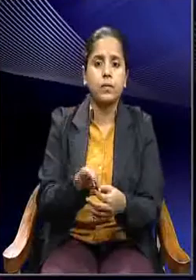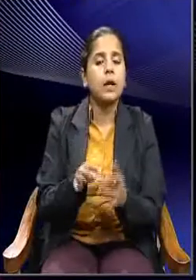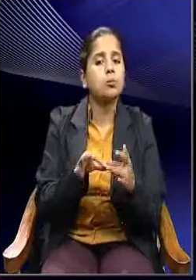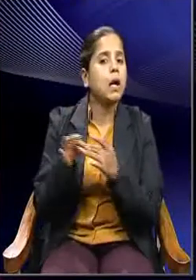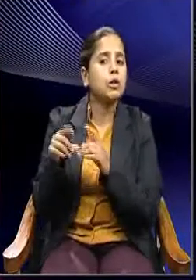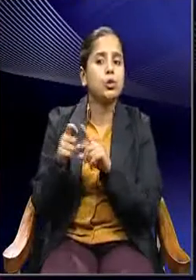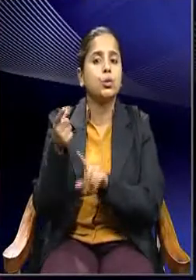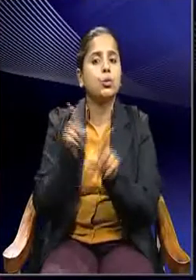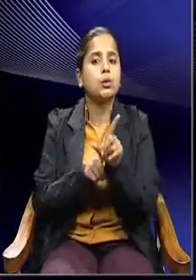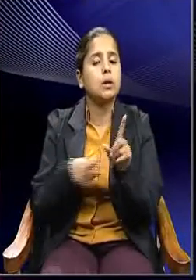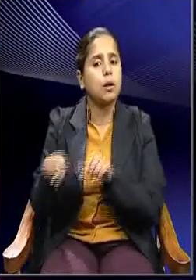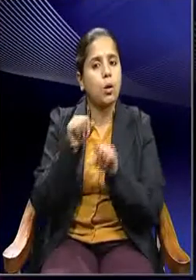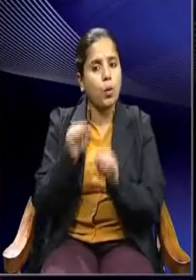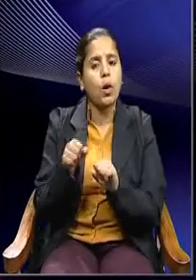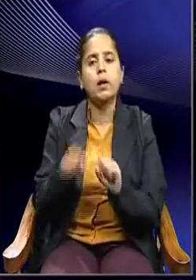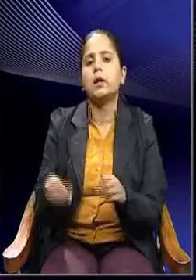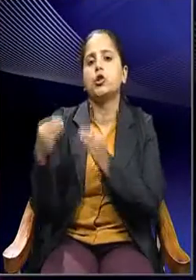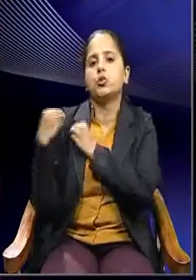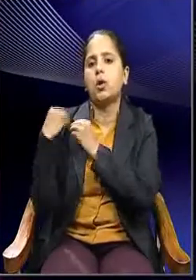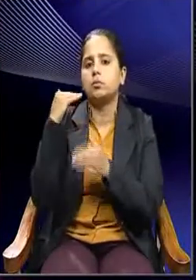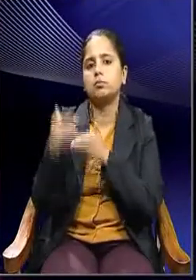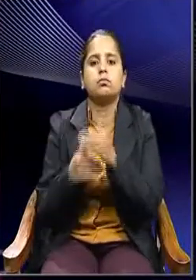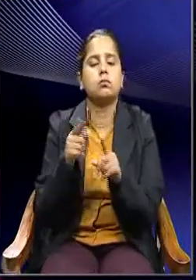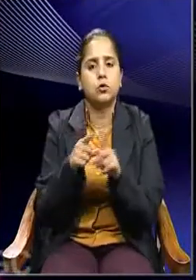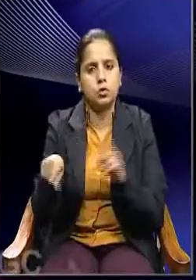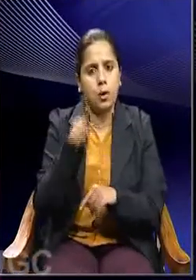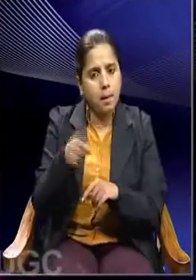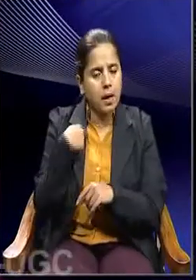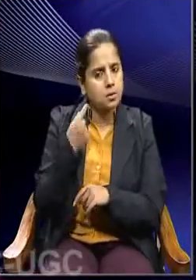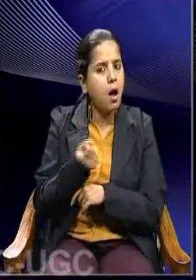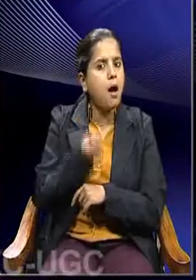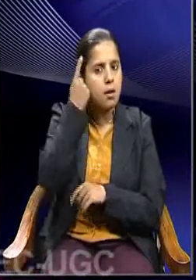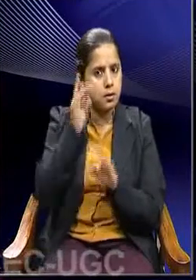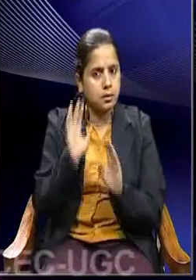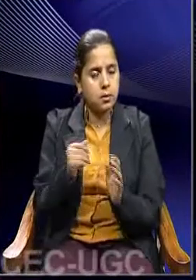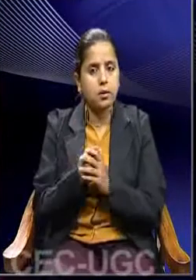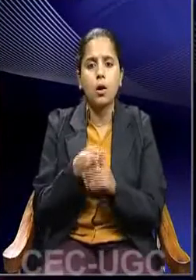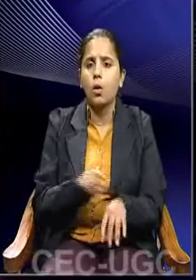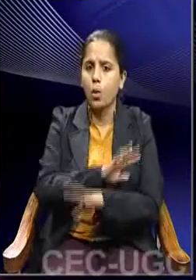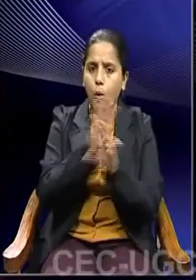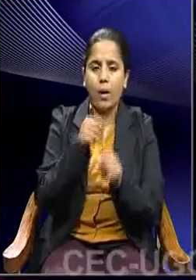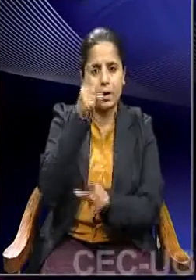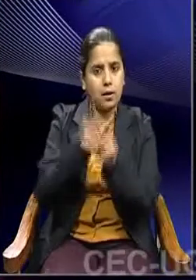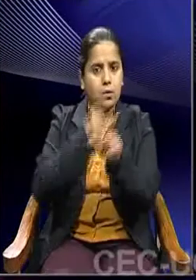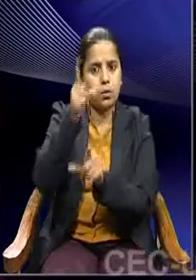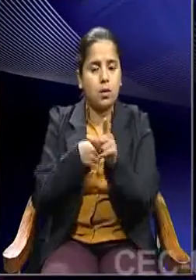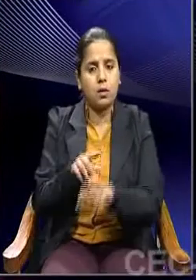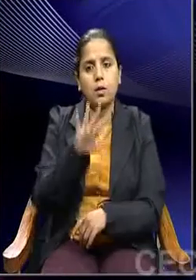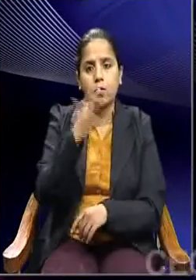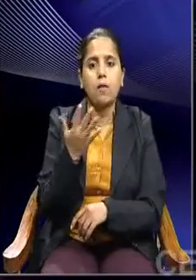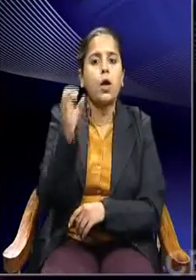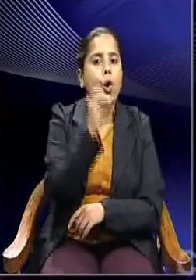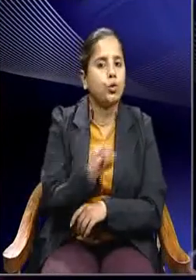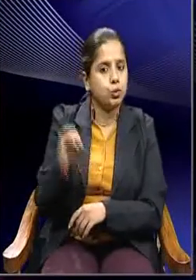duties and responsibilities. So, we must understand that every year, 5th